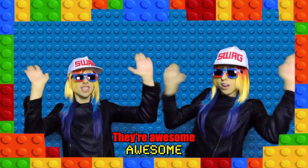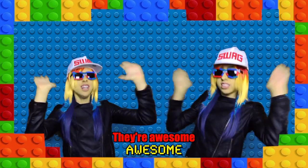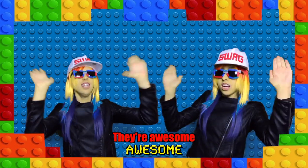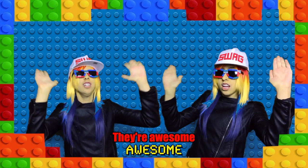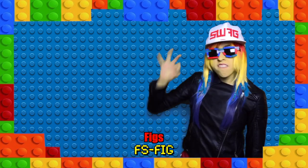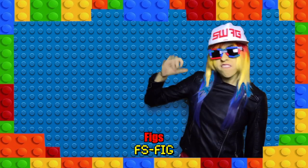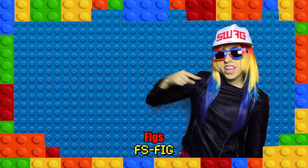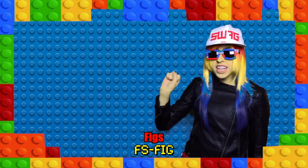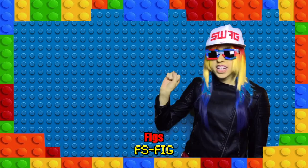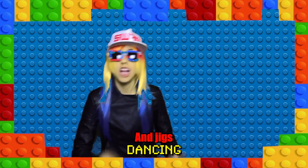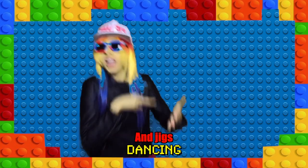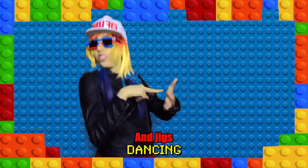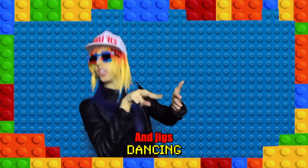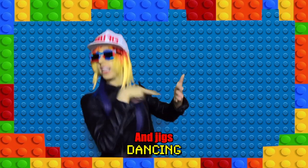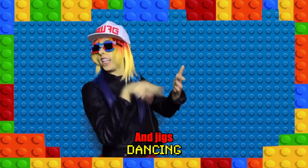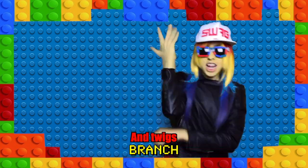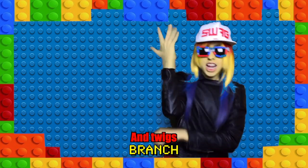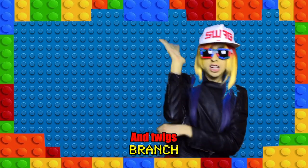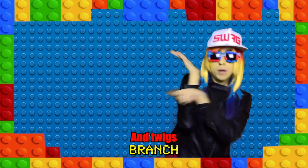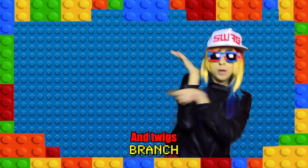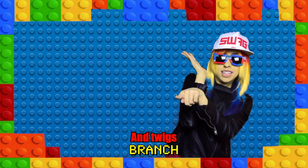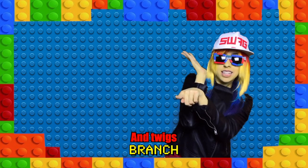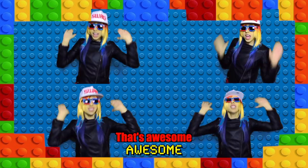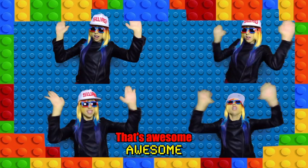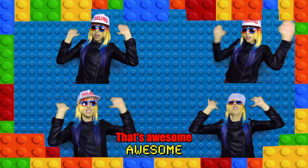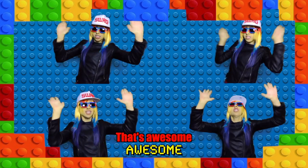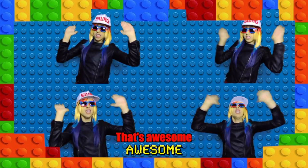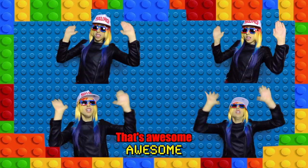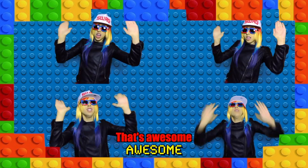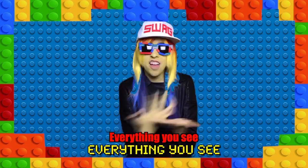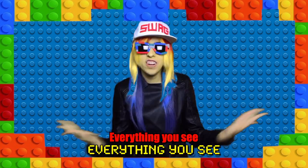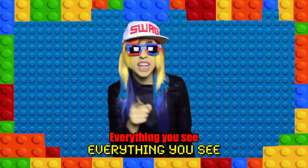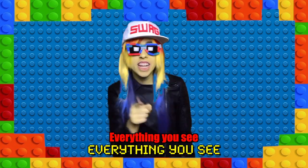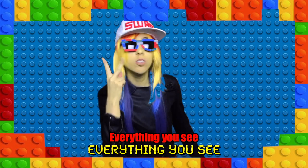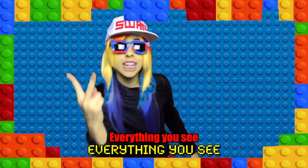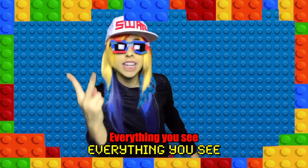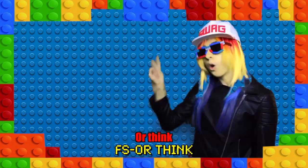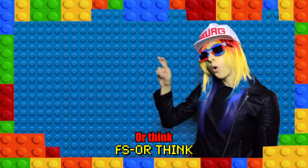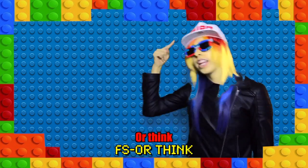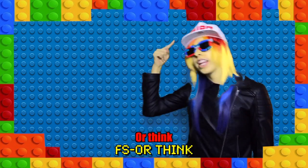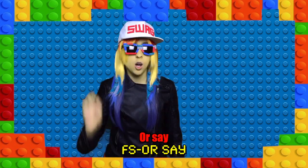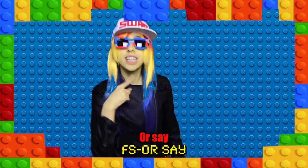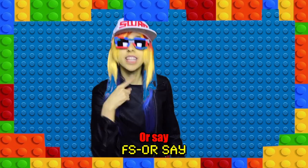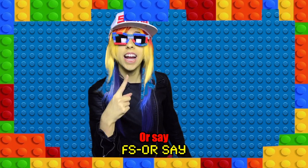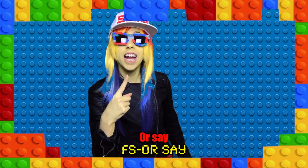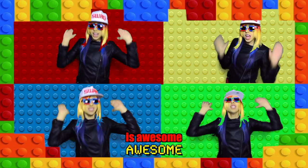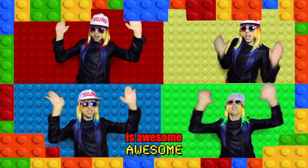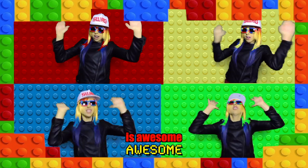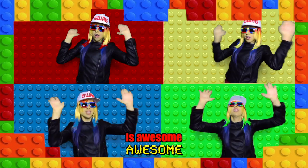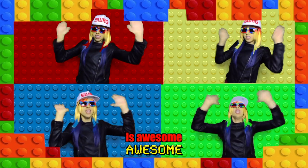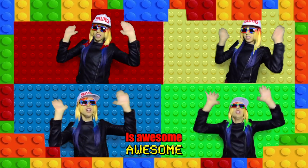awesome Figs, and jigs, and twigs, that's awesome Everything you see, or think, or say, is awesome